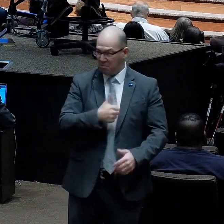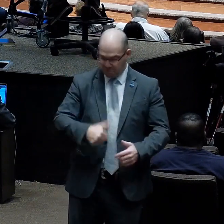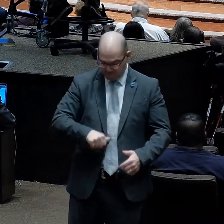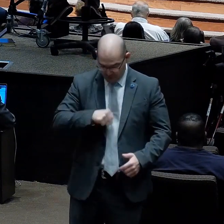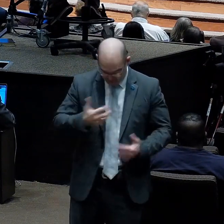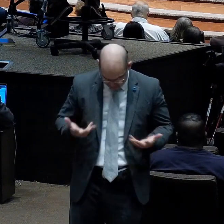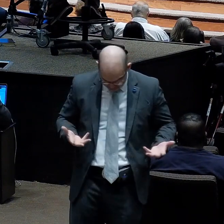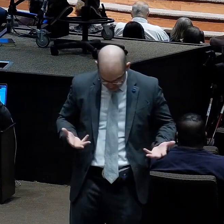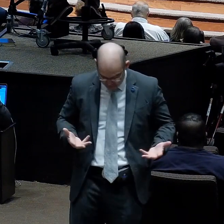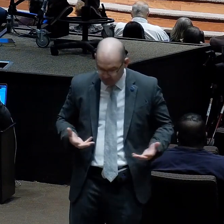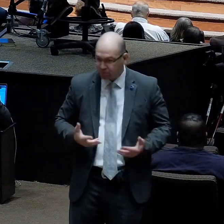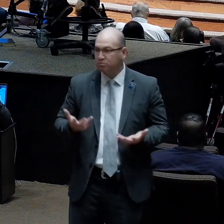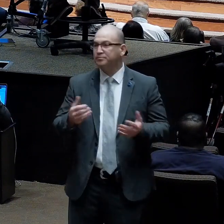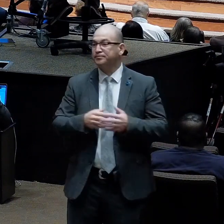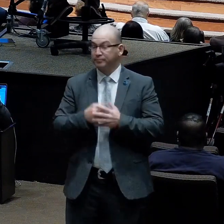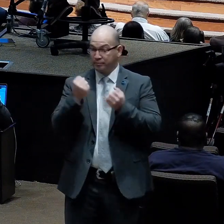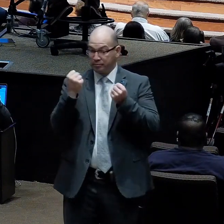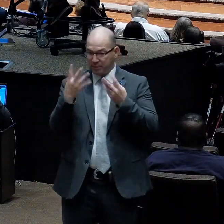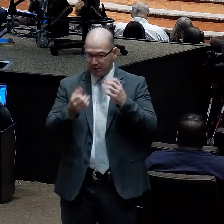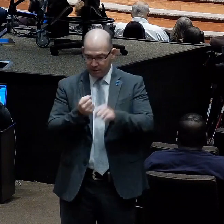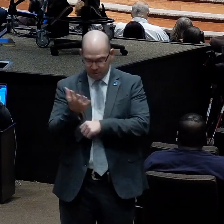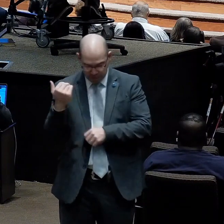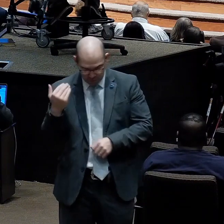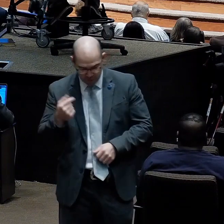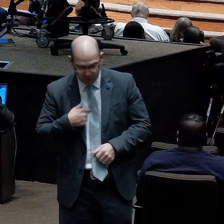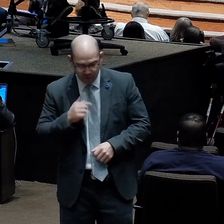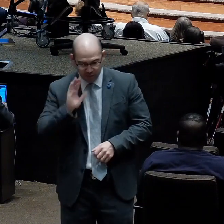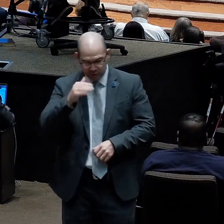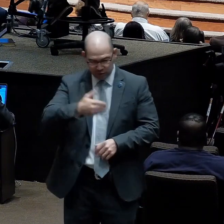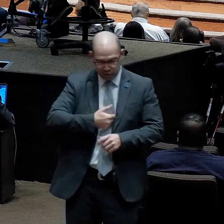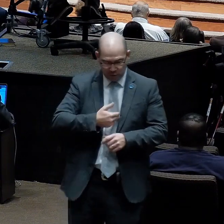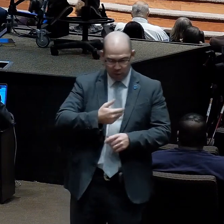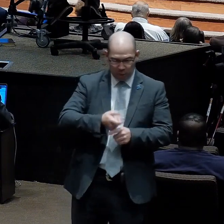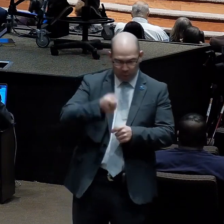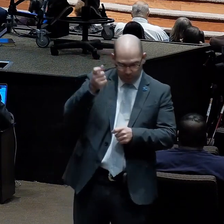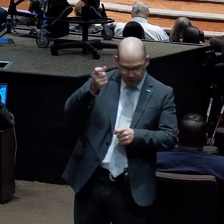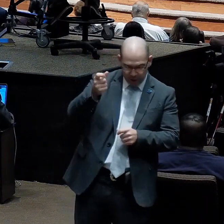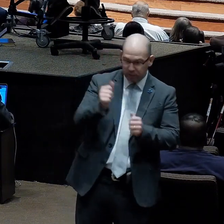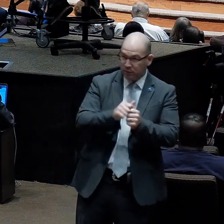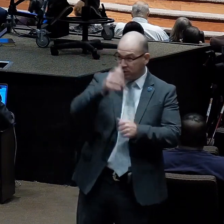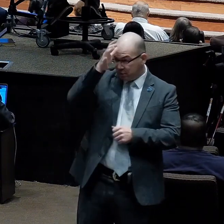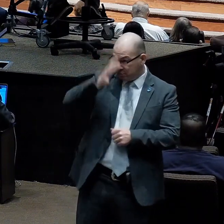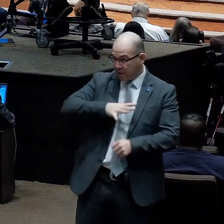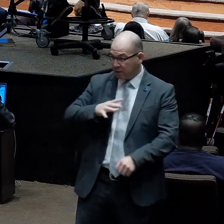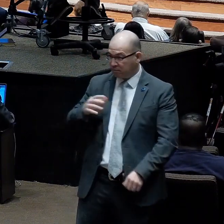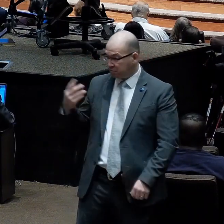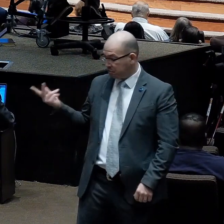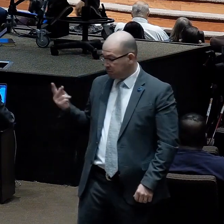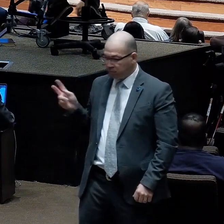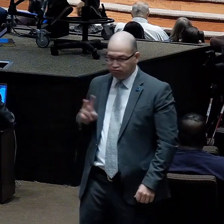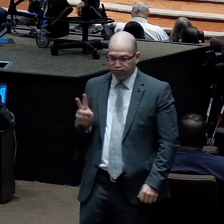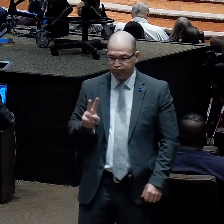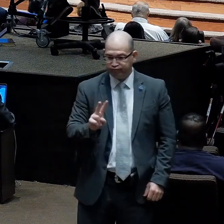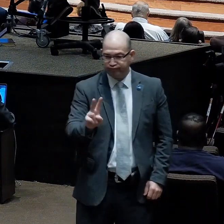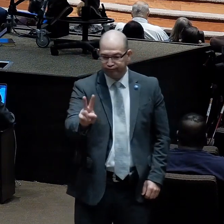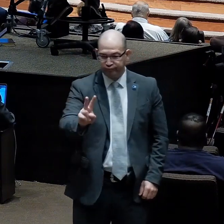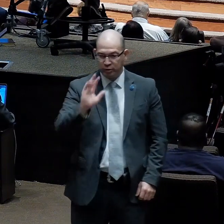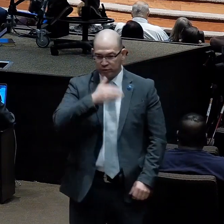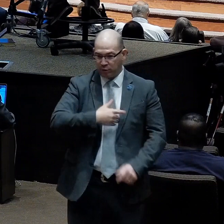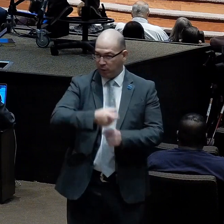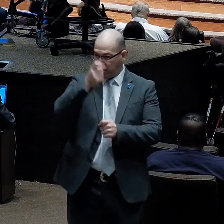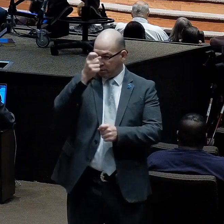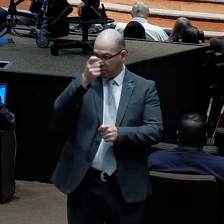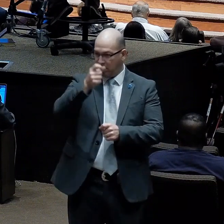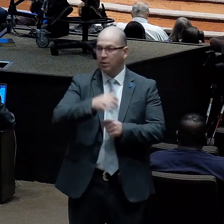I remember years ago, of all things, I was out soul winning with the gentleman. And as we were out soul winning, we,